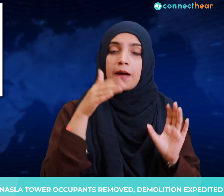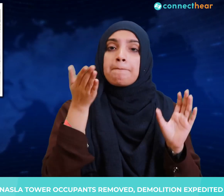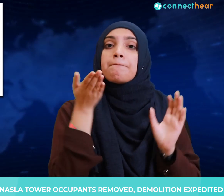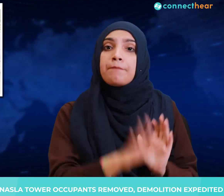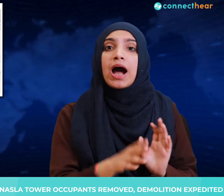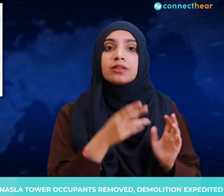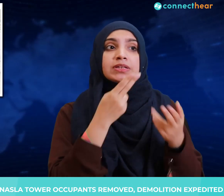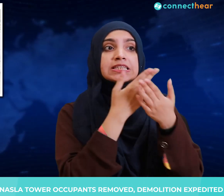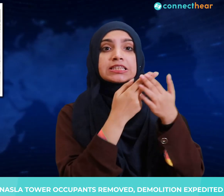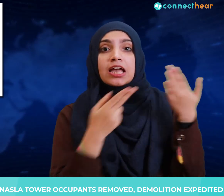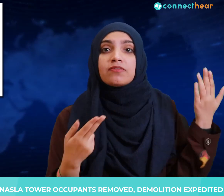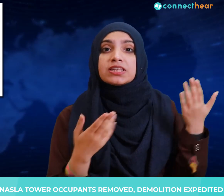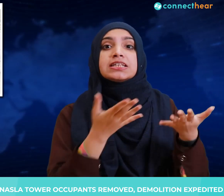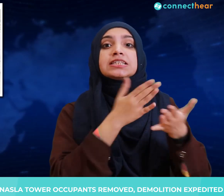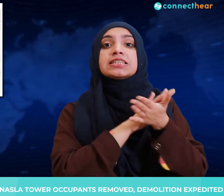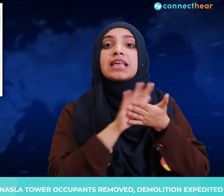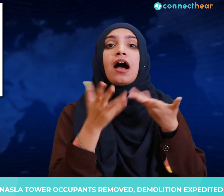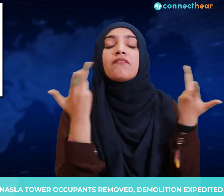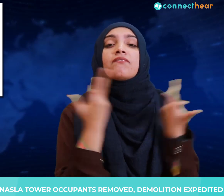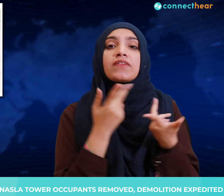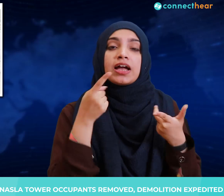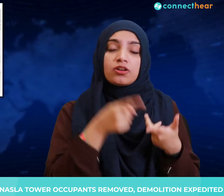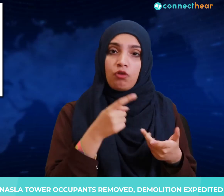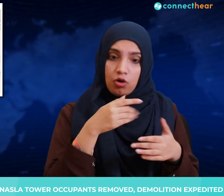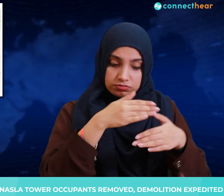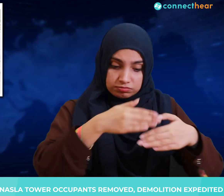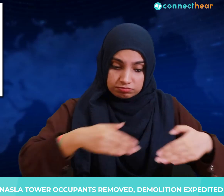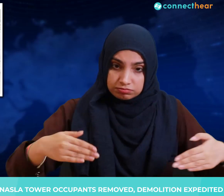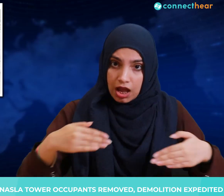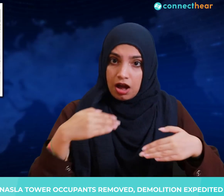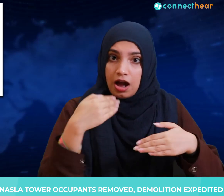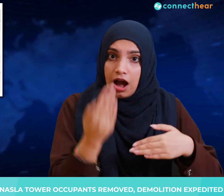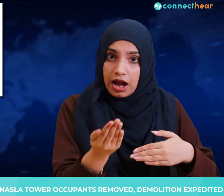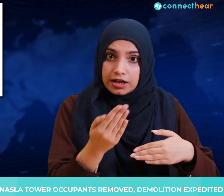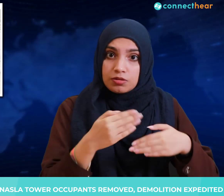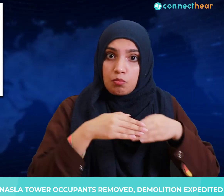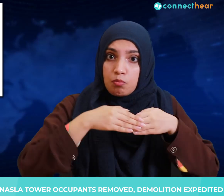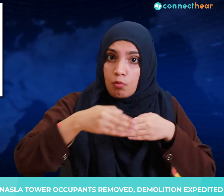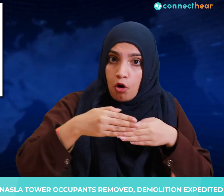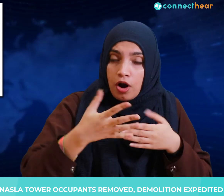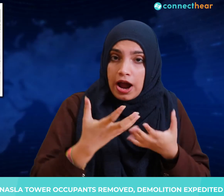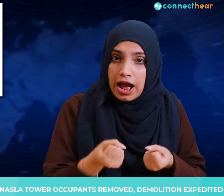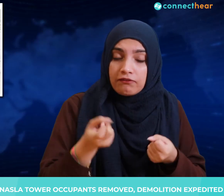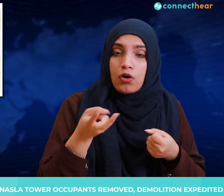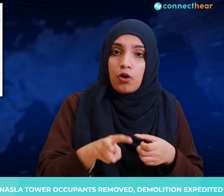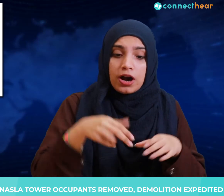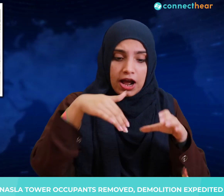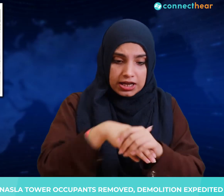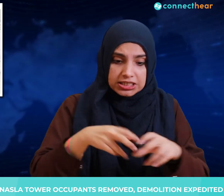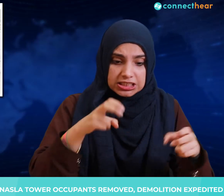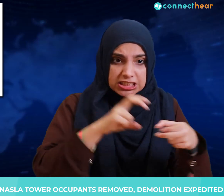Tower had encroached onto the service road and, among other things, blocked it.